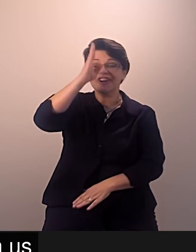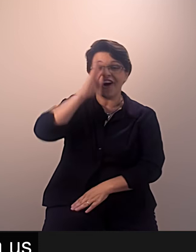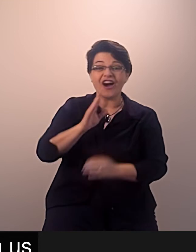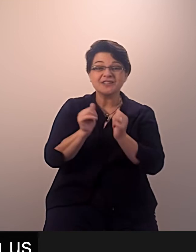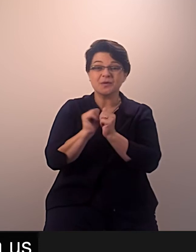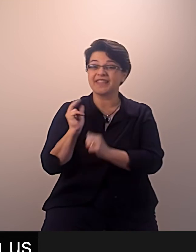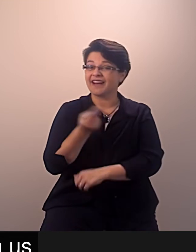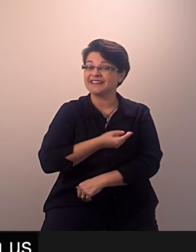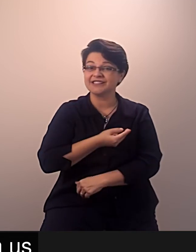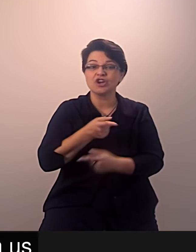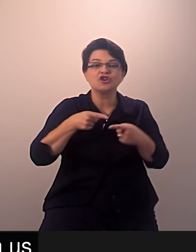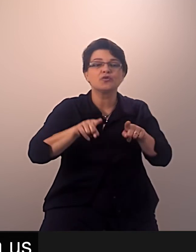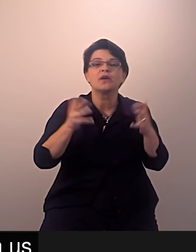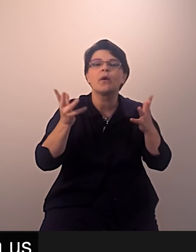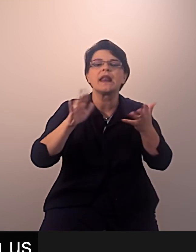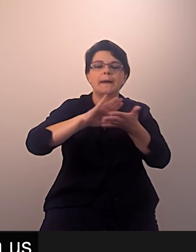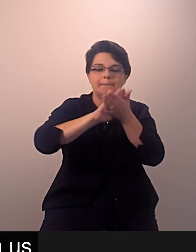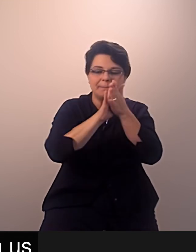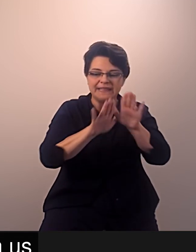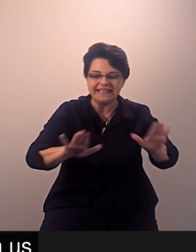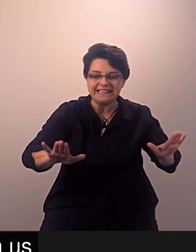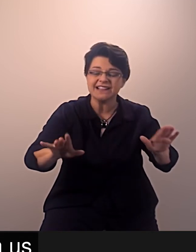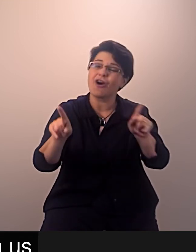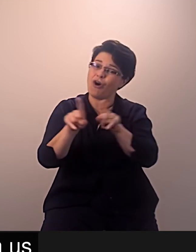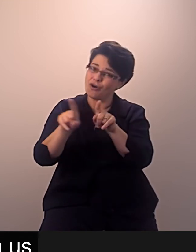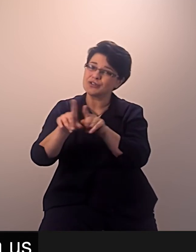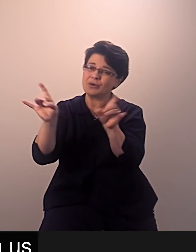times of trouble.